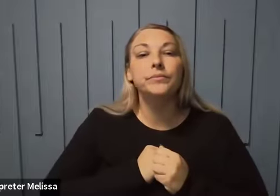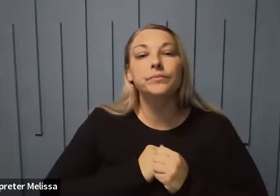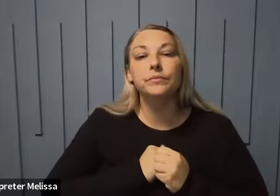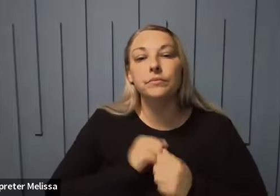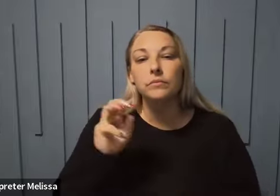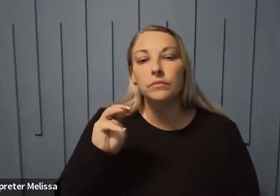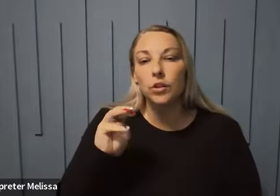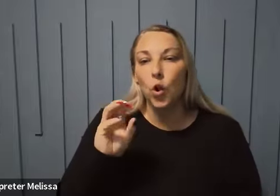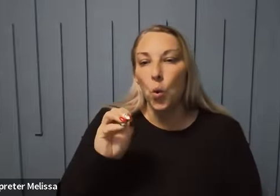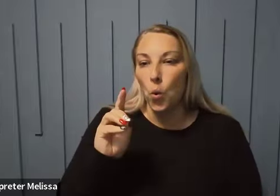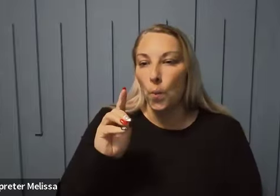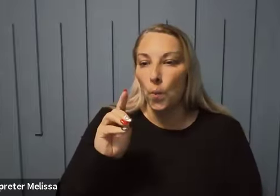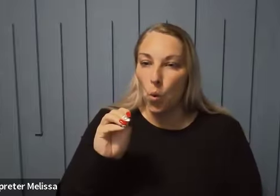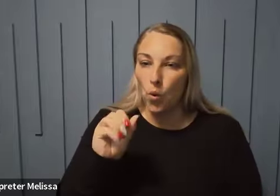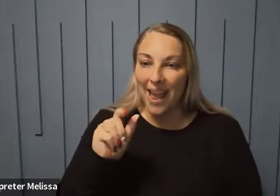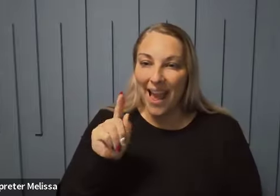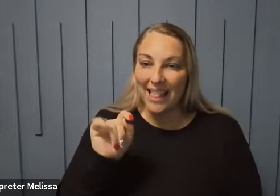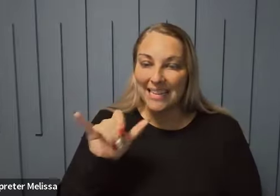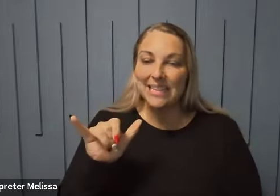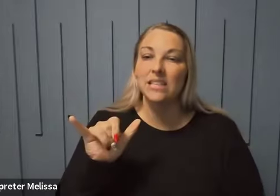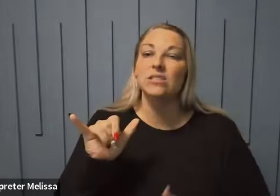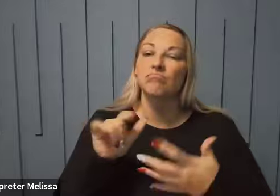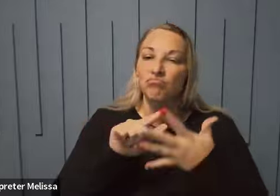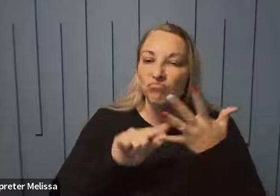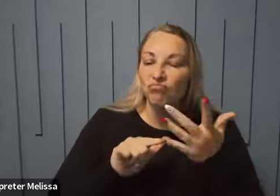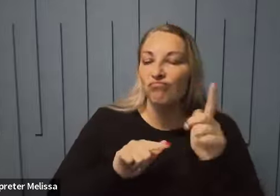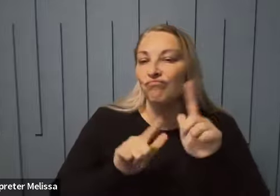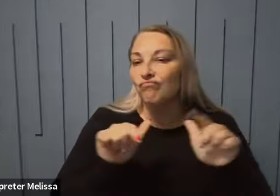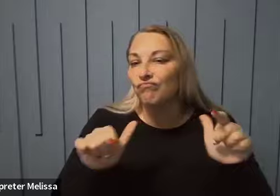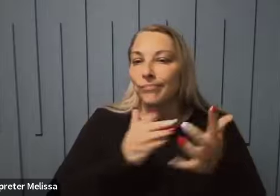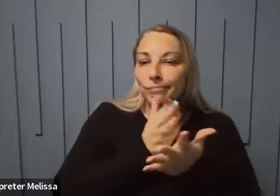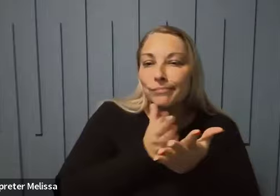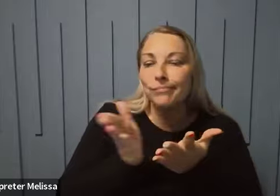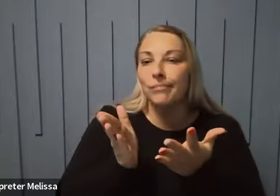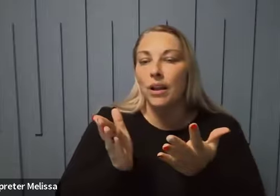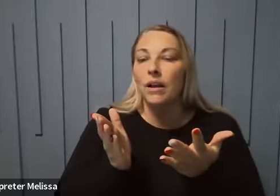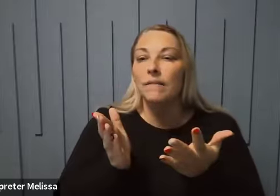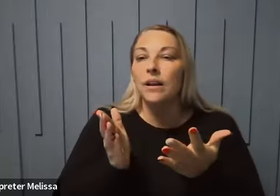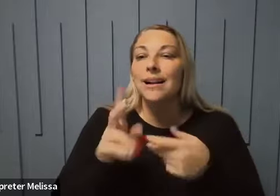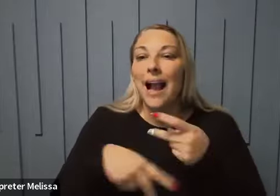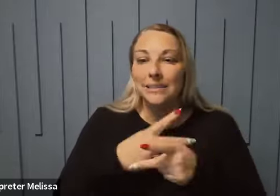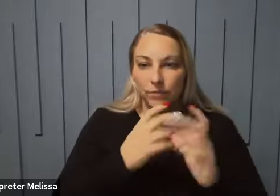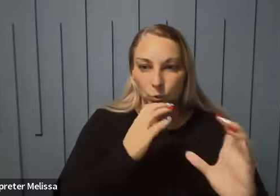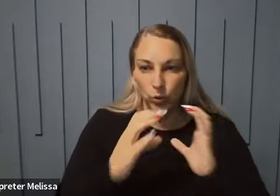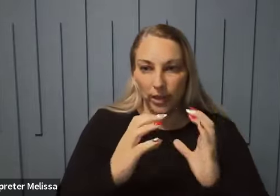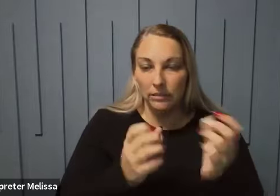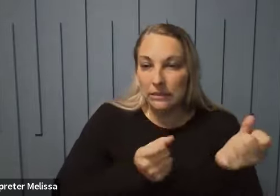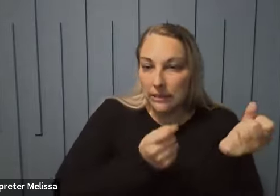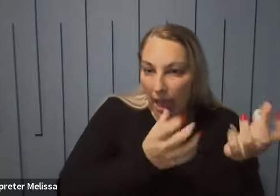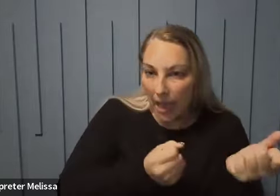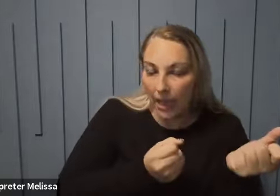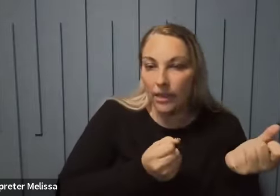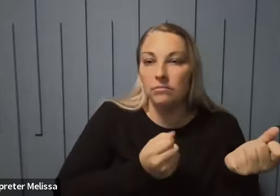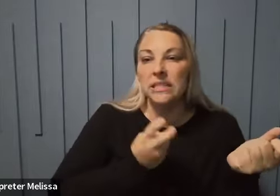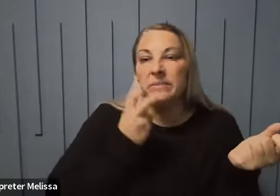Modalities are forms of communication. So that can include signs, speech, and gestures. Those are modalities or just